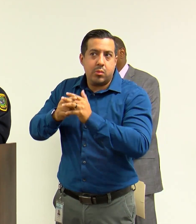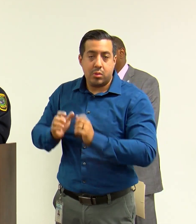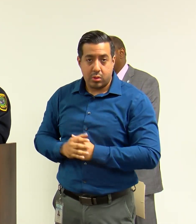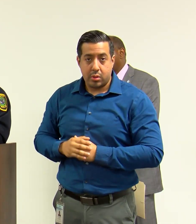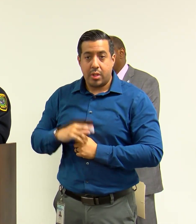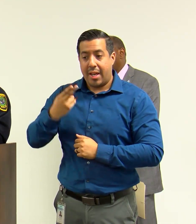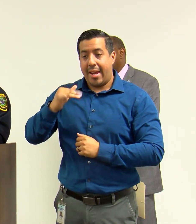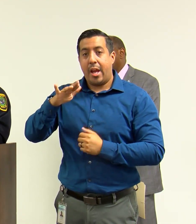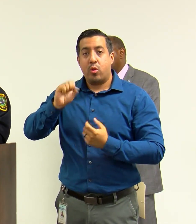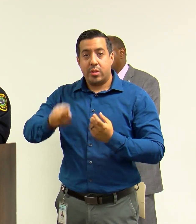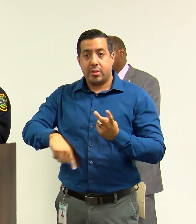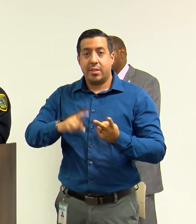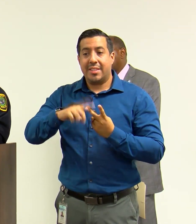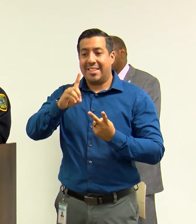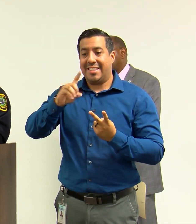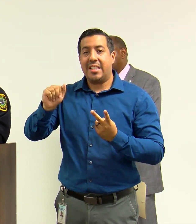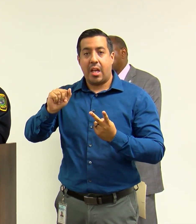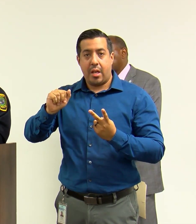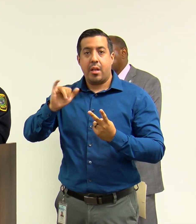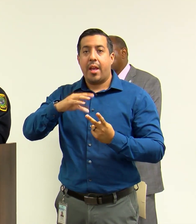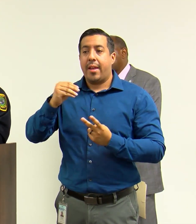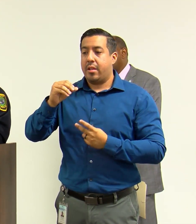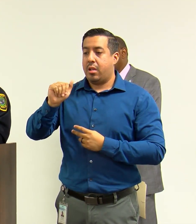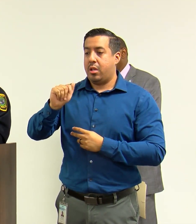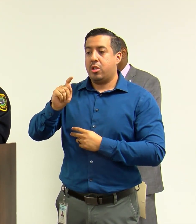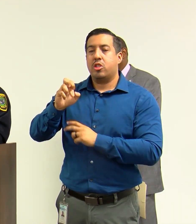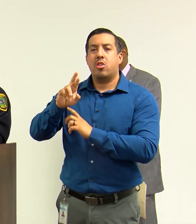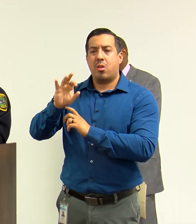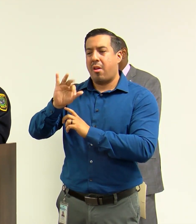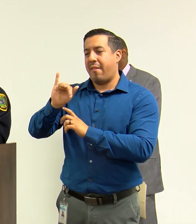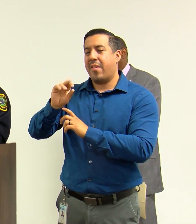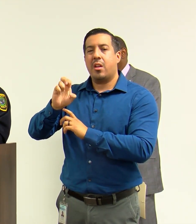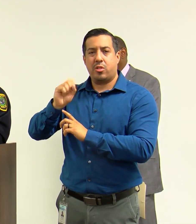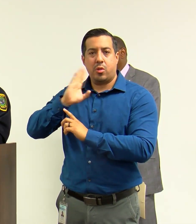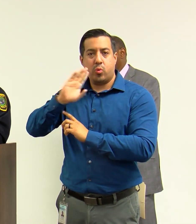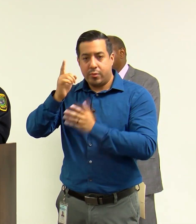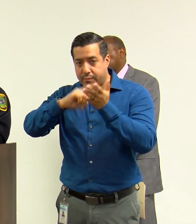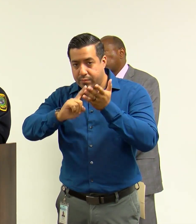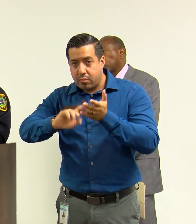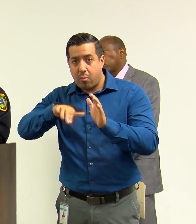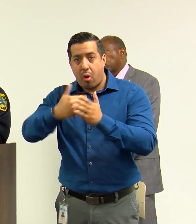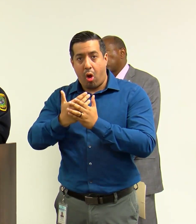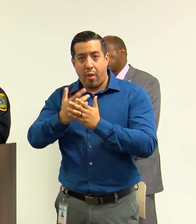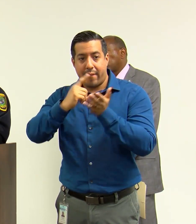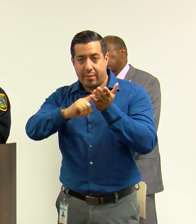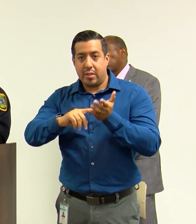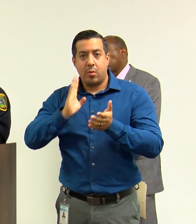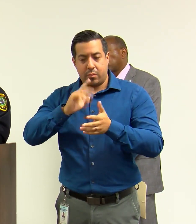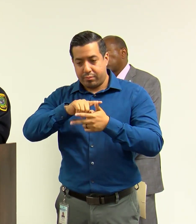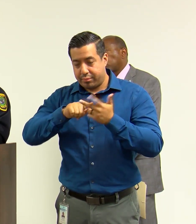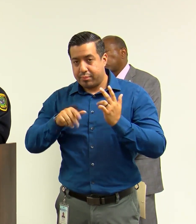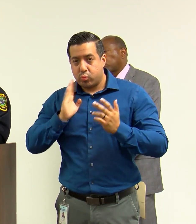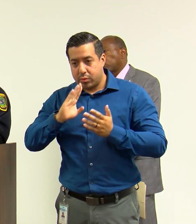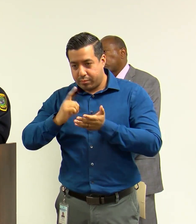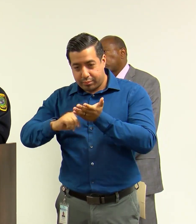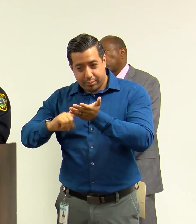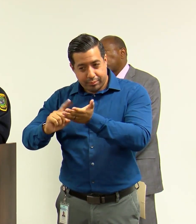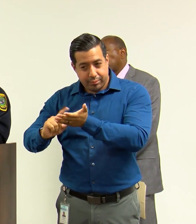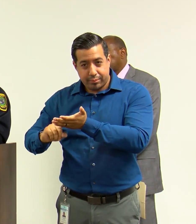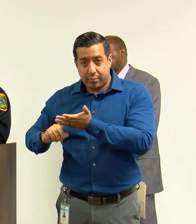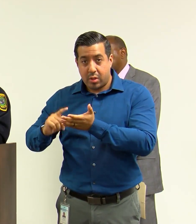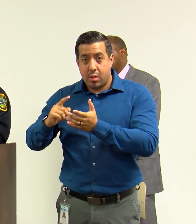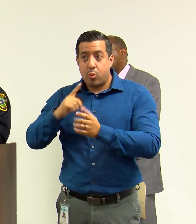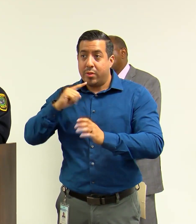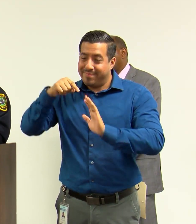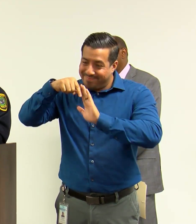Harris County DA's office, and our Internal Affairs Division will be completing the investigation. It will take a very extensive